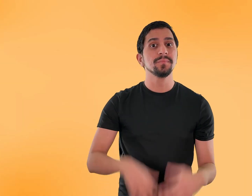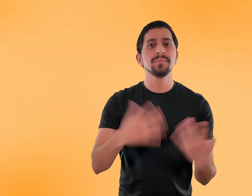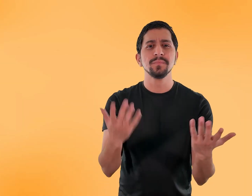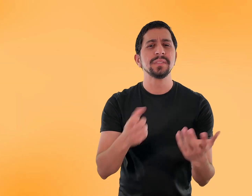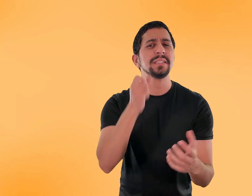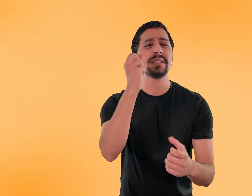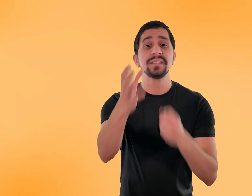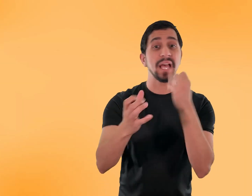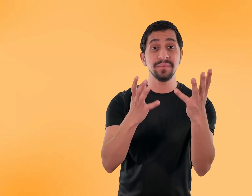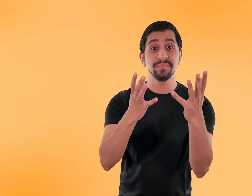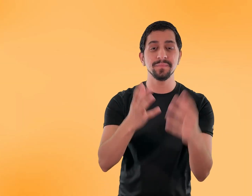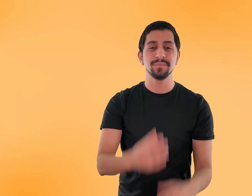To sign